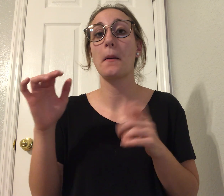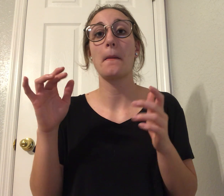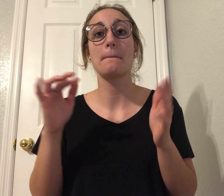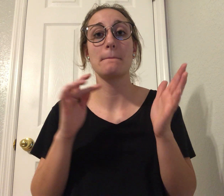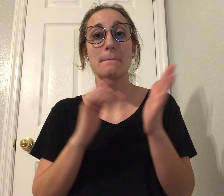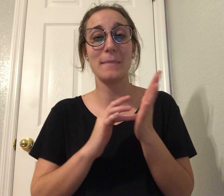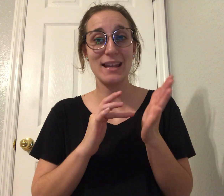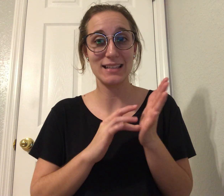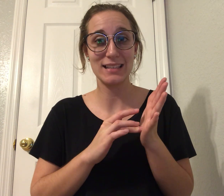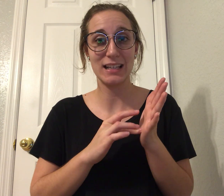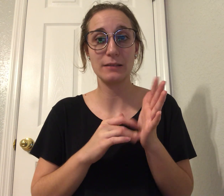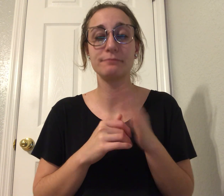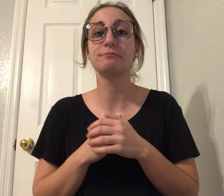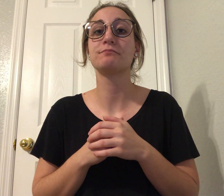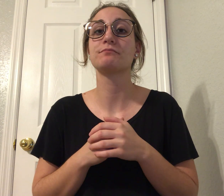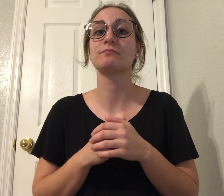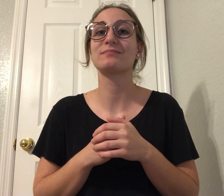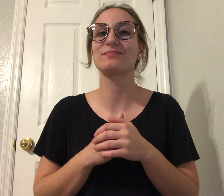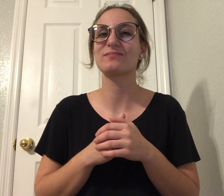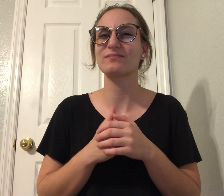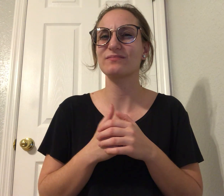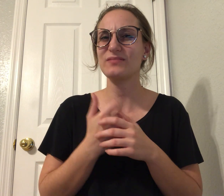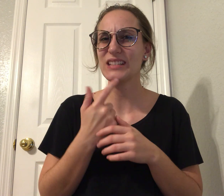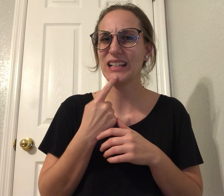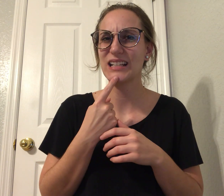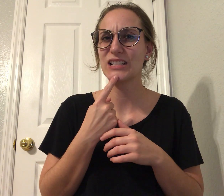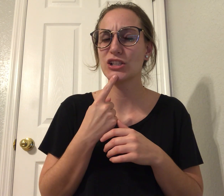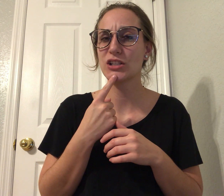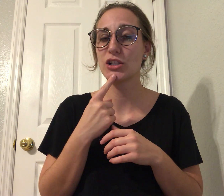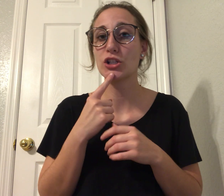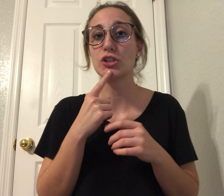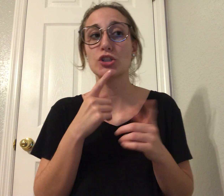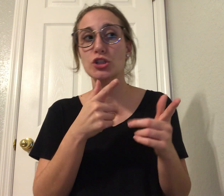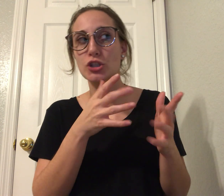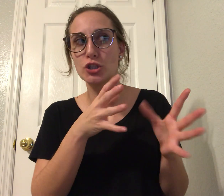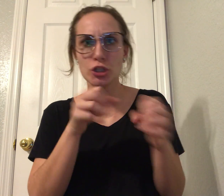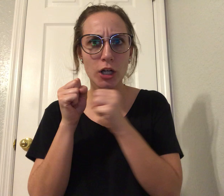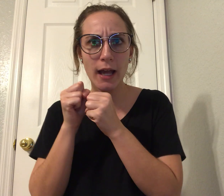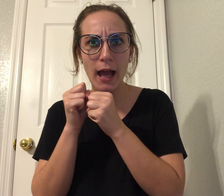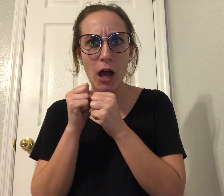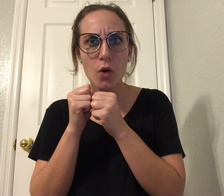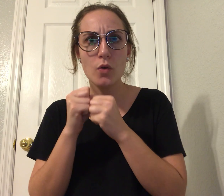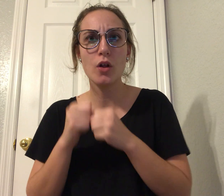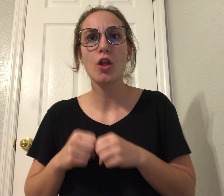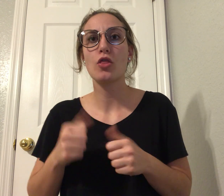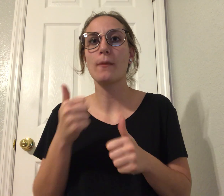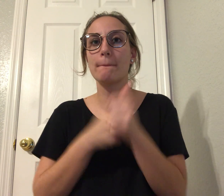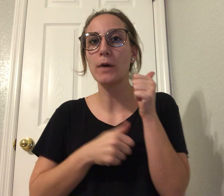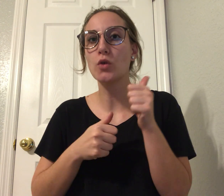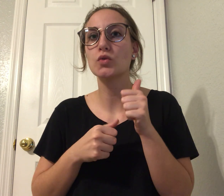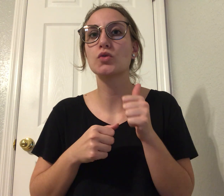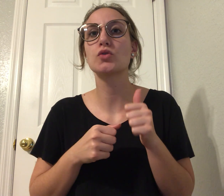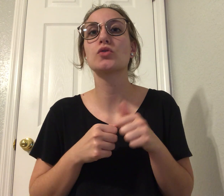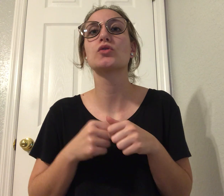a bunch of different studies, pulled out the ones they thought worked for them the best, were the most reliable, and the first one had